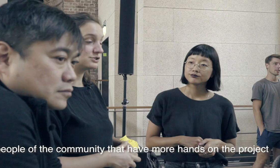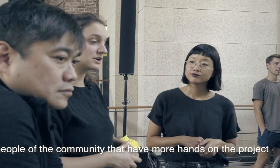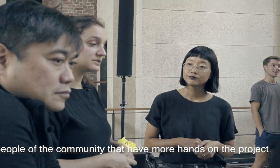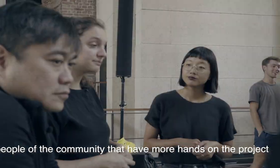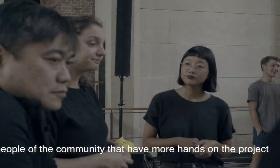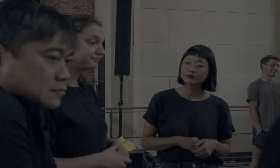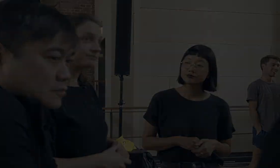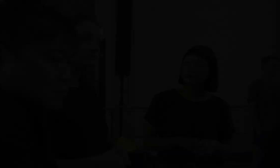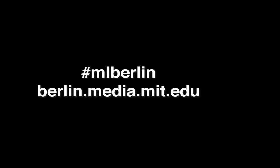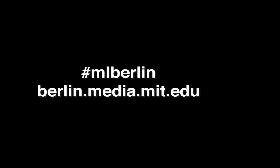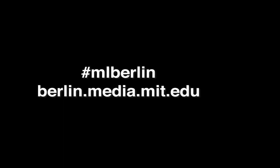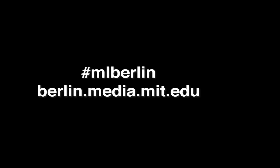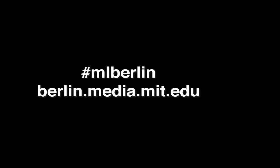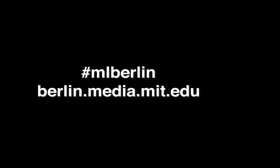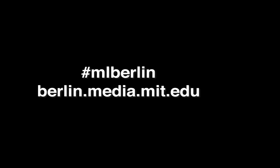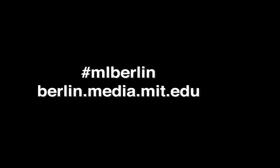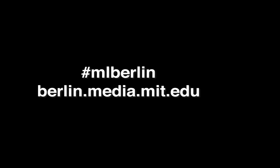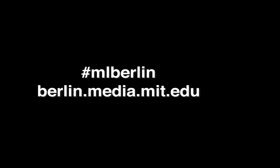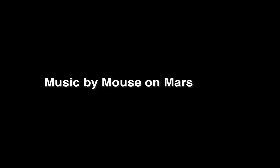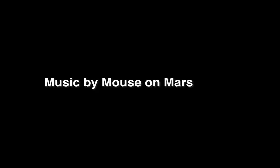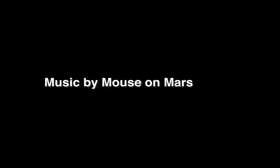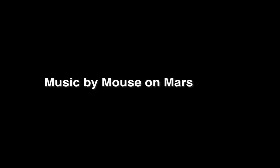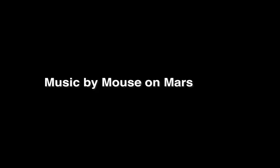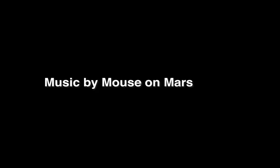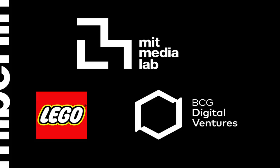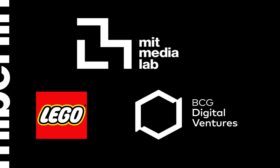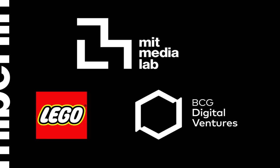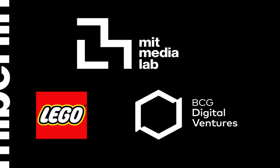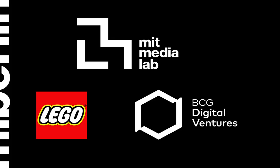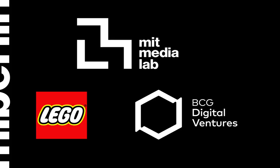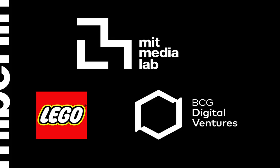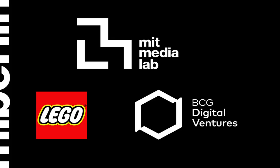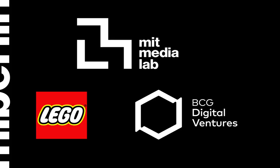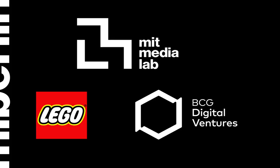project. expect them. I'll see next